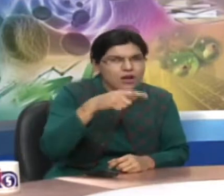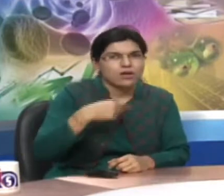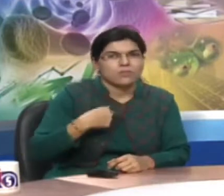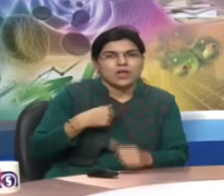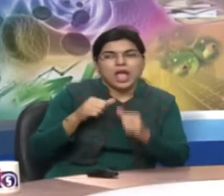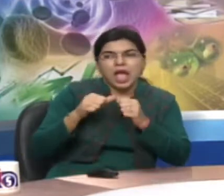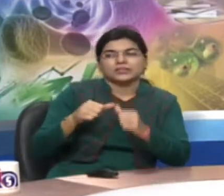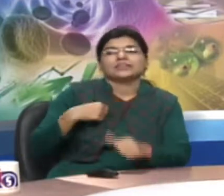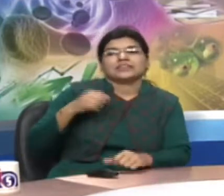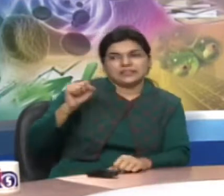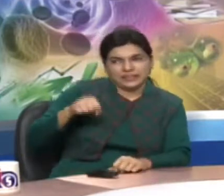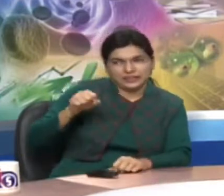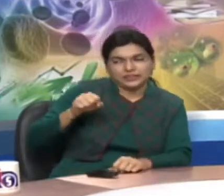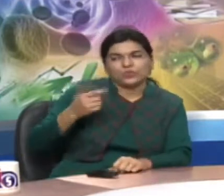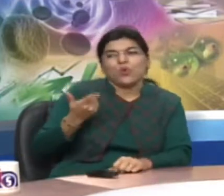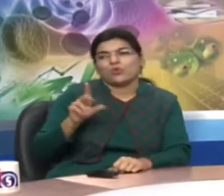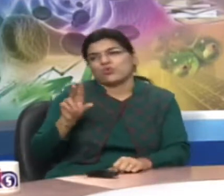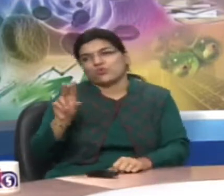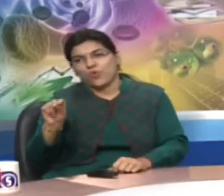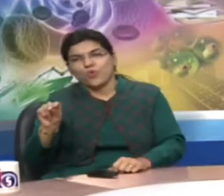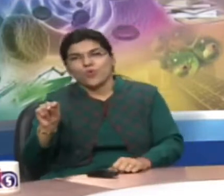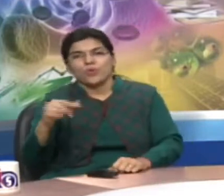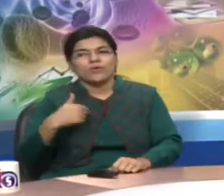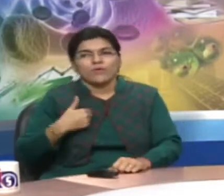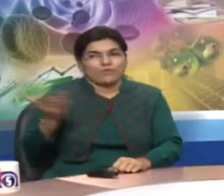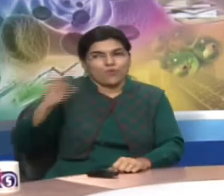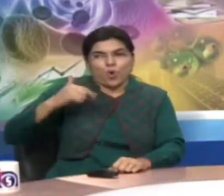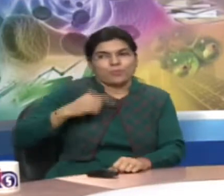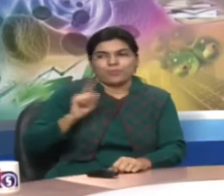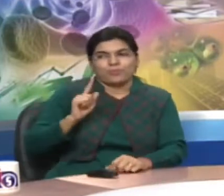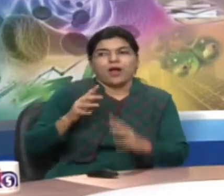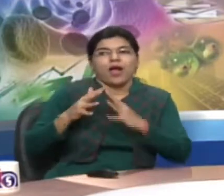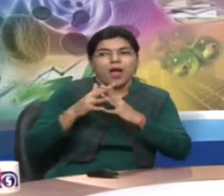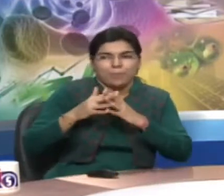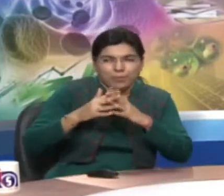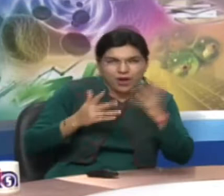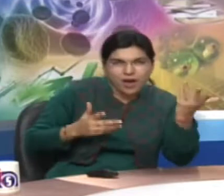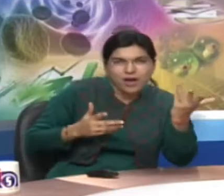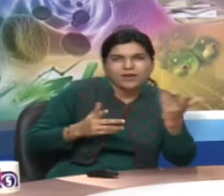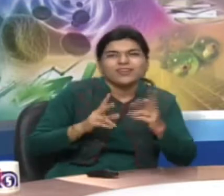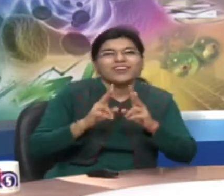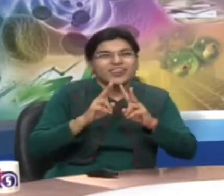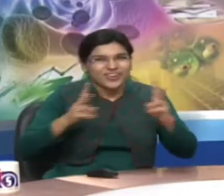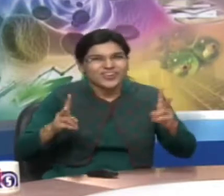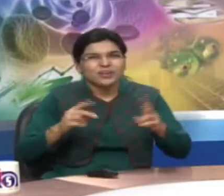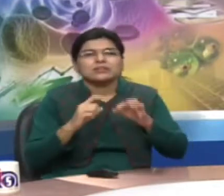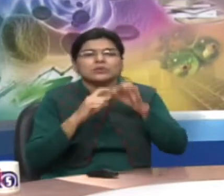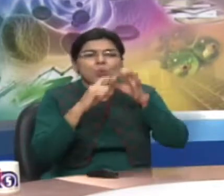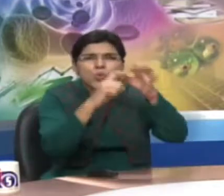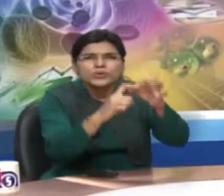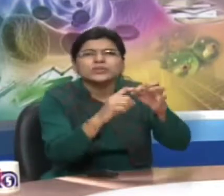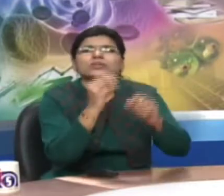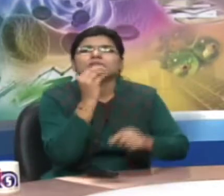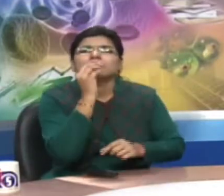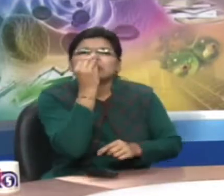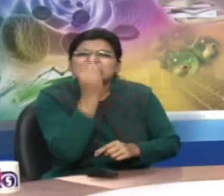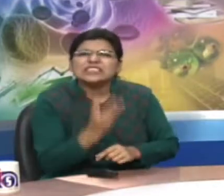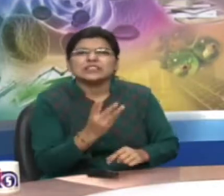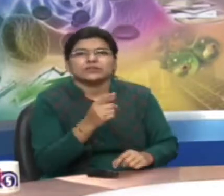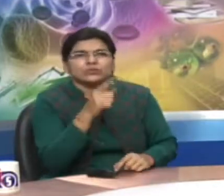do is used. And the answer will be yes or no. No, I'm from other place. Yes, I'm